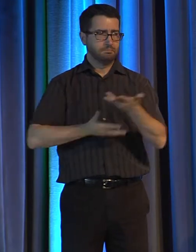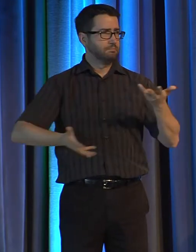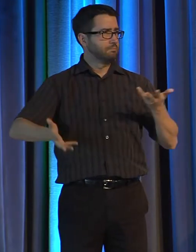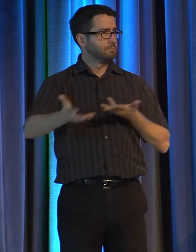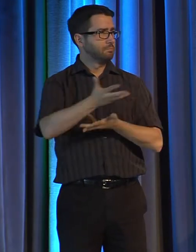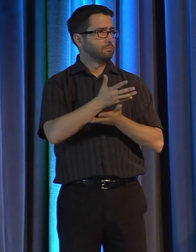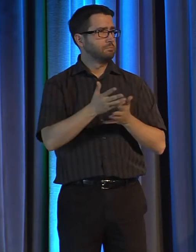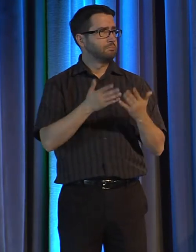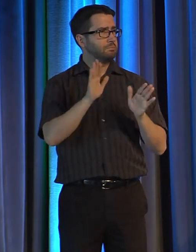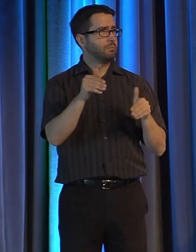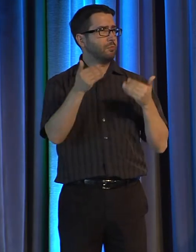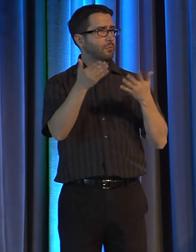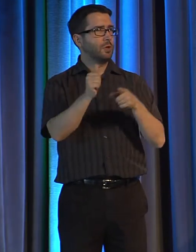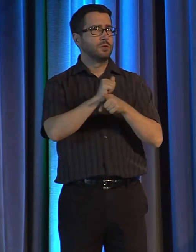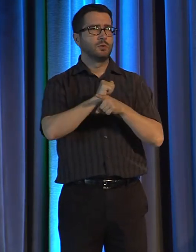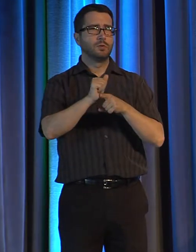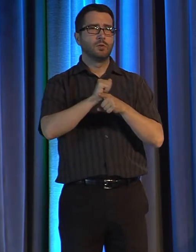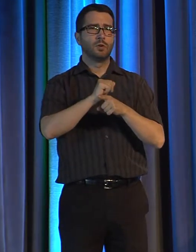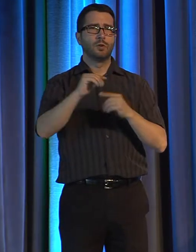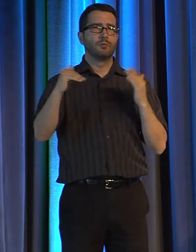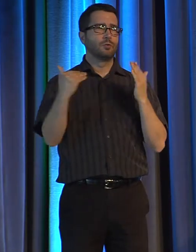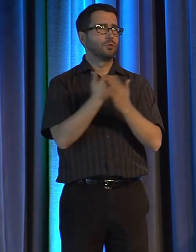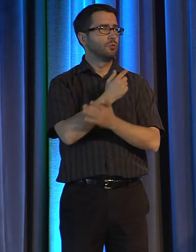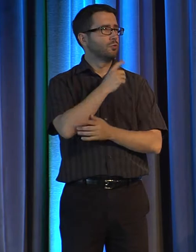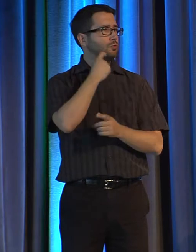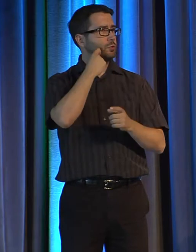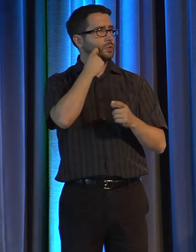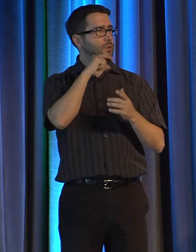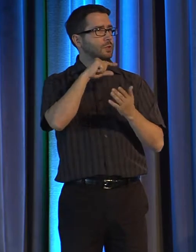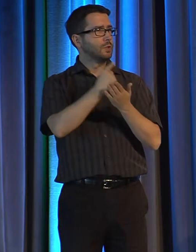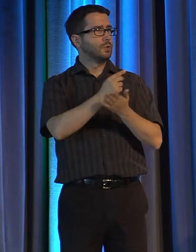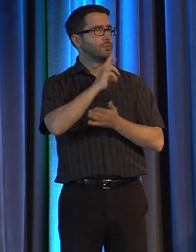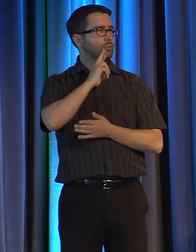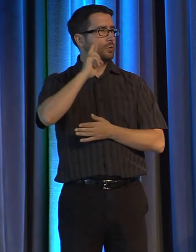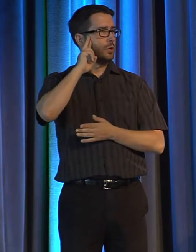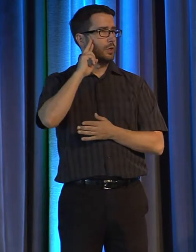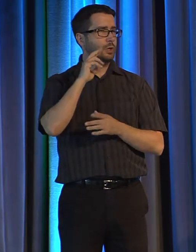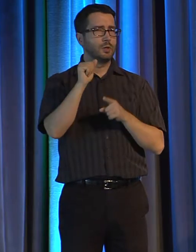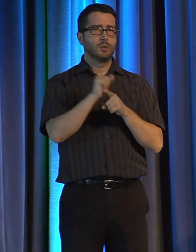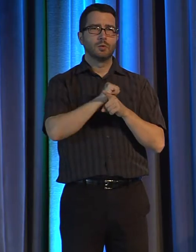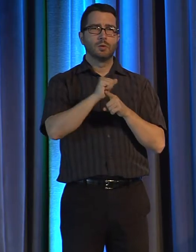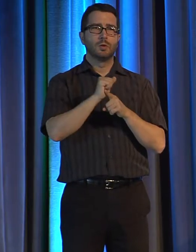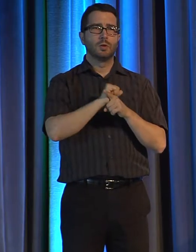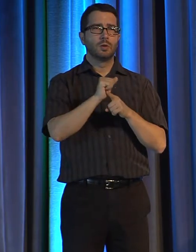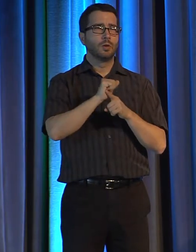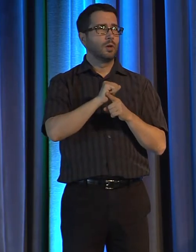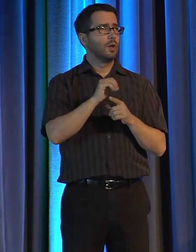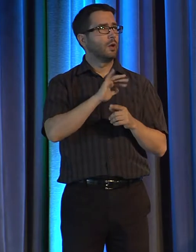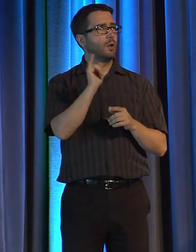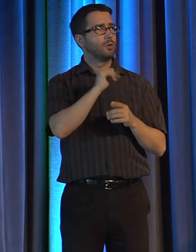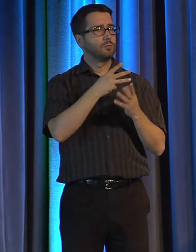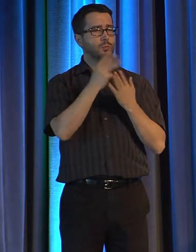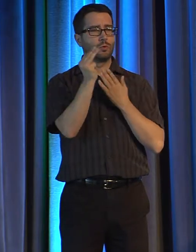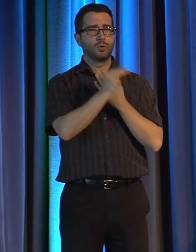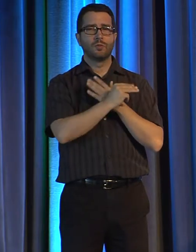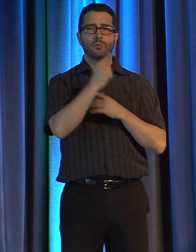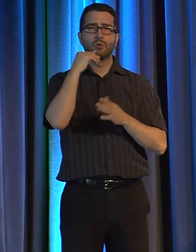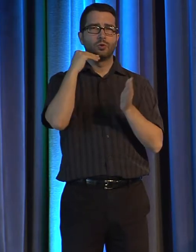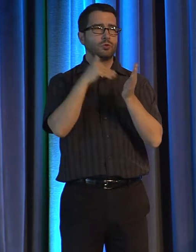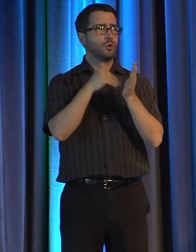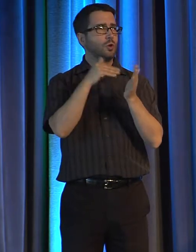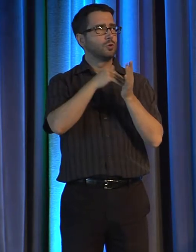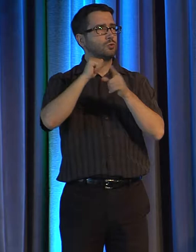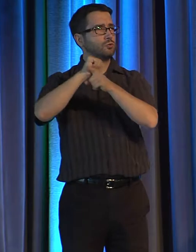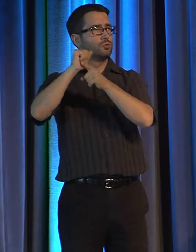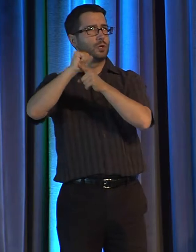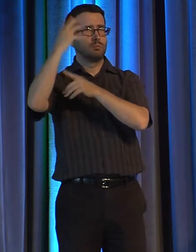opportunities for residents, a new practice-ready assessment program for physicians that are trained outside of Canada. We are also